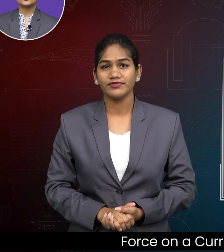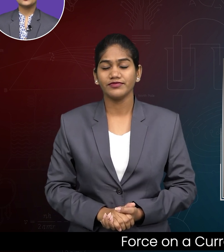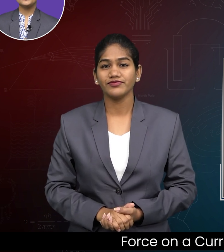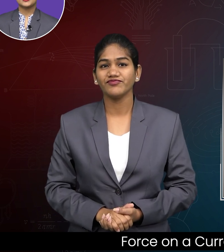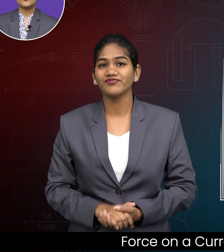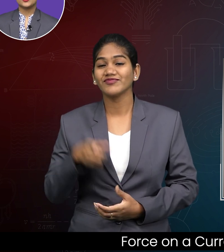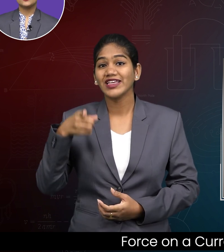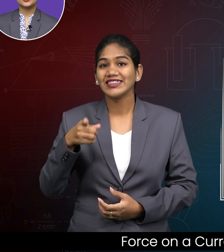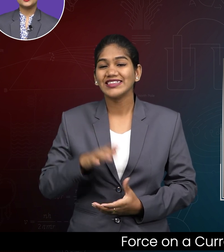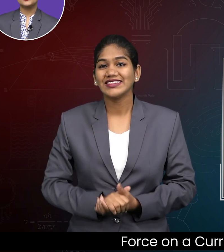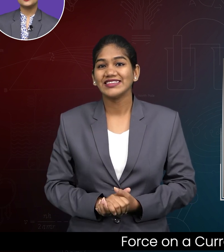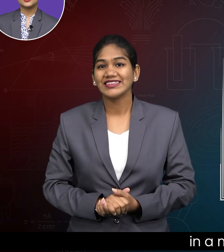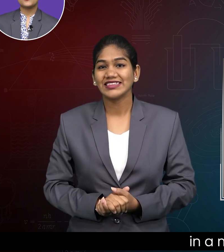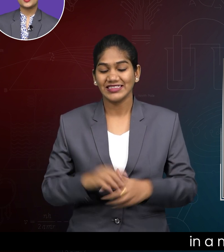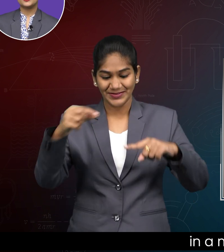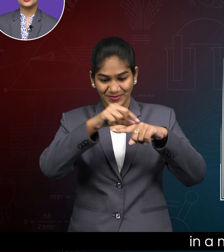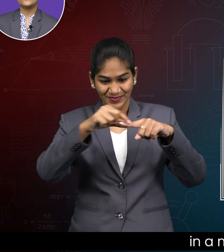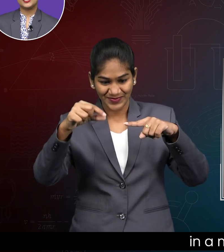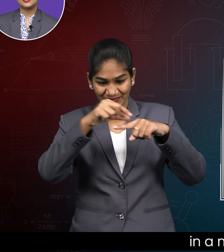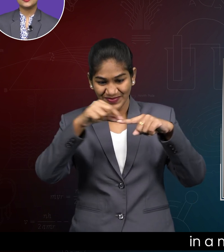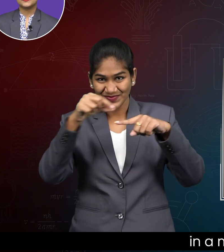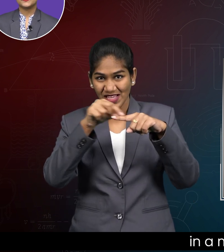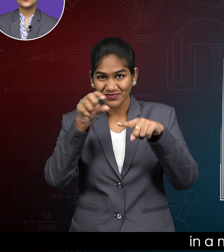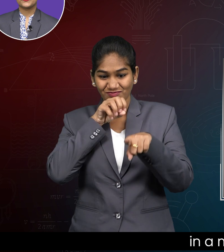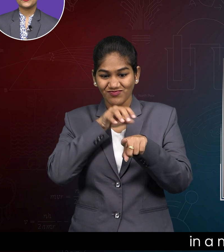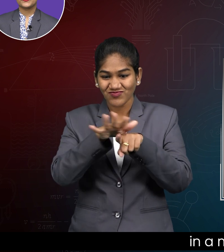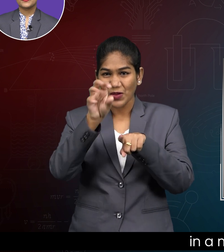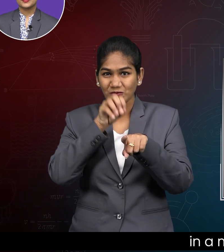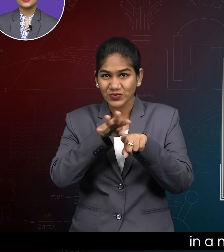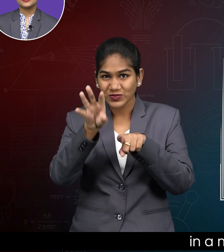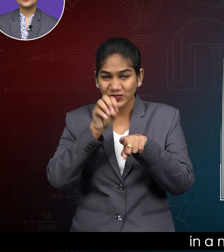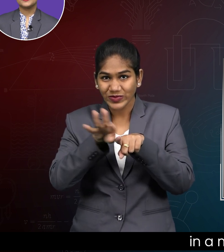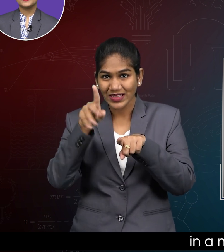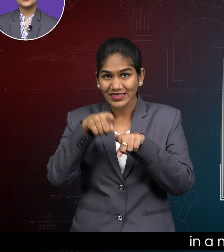force on a current carrying conductor in a magnetic field,